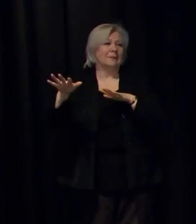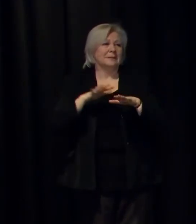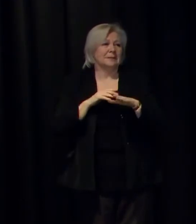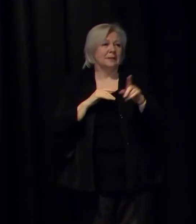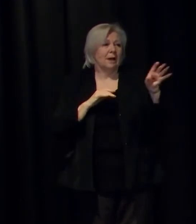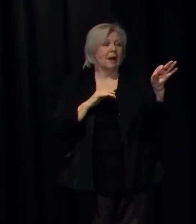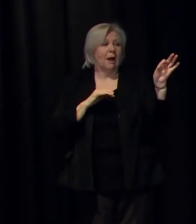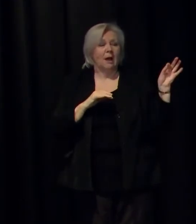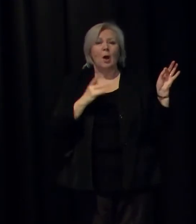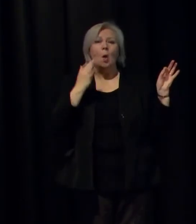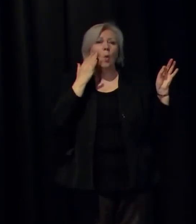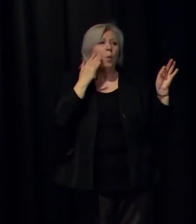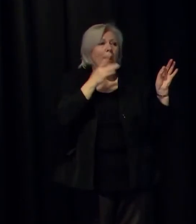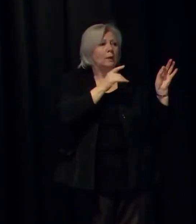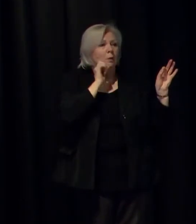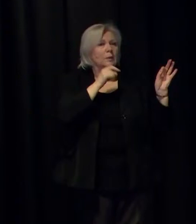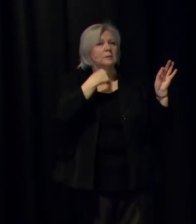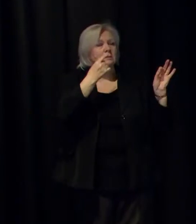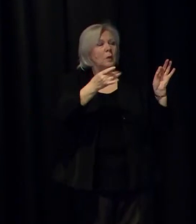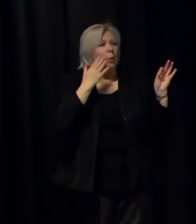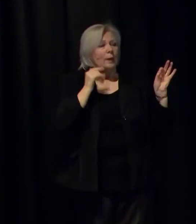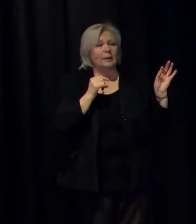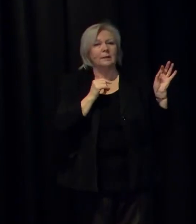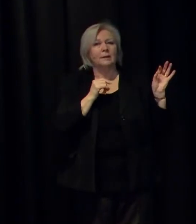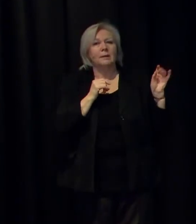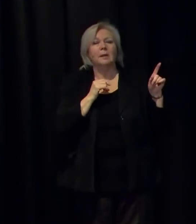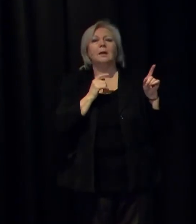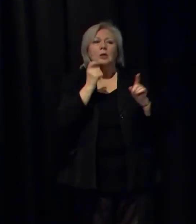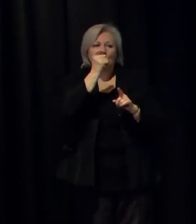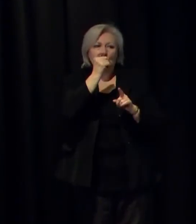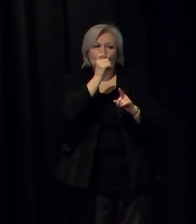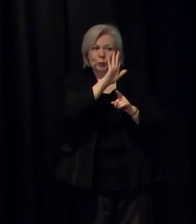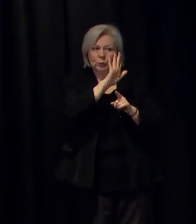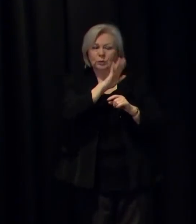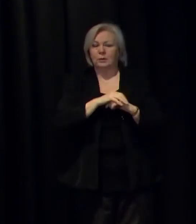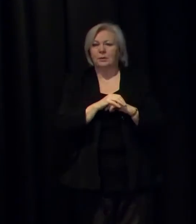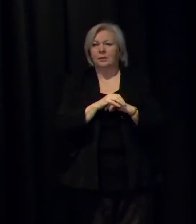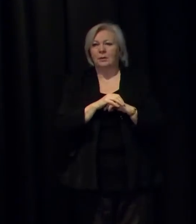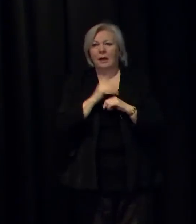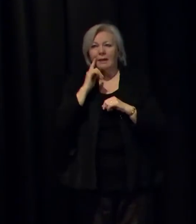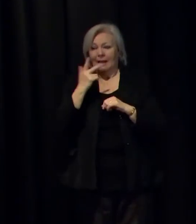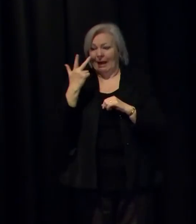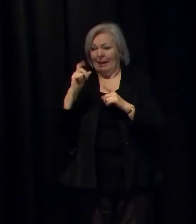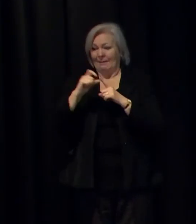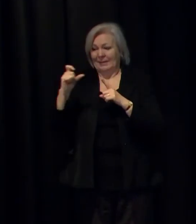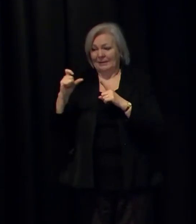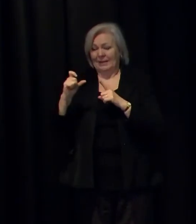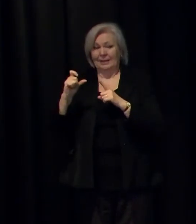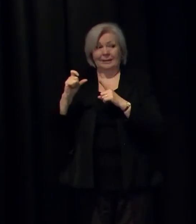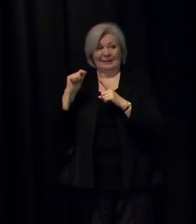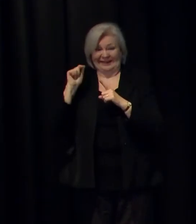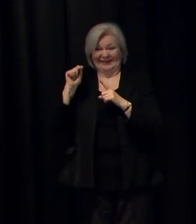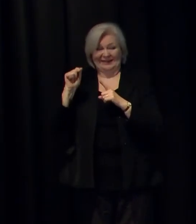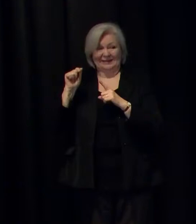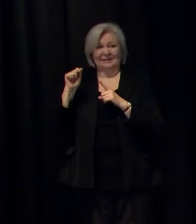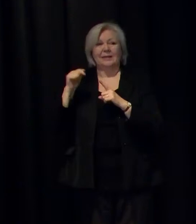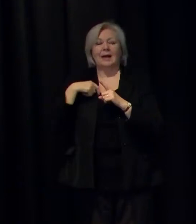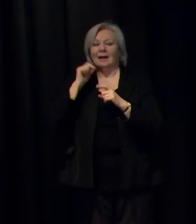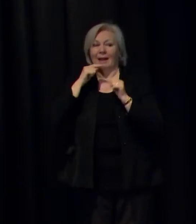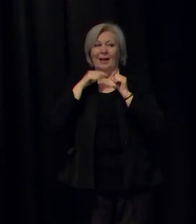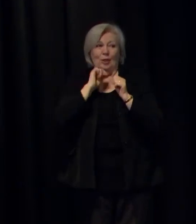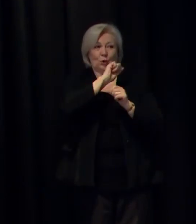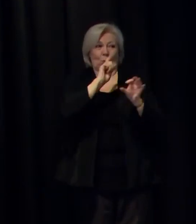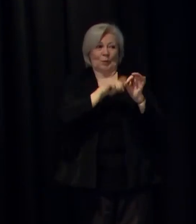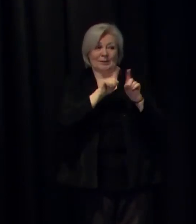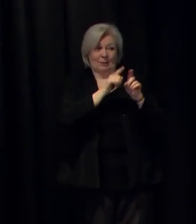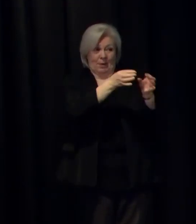come? Well, that clarity will be able to come in the weeks ahead, so just in the next couple of weeks as we get to 80. So once we get to 80, we'll be able to answer all of those